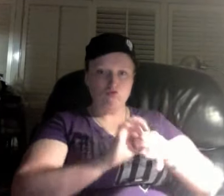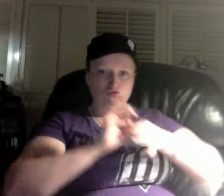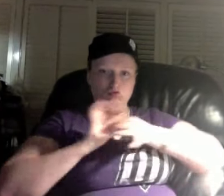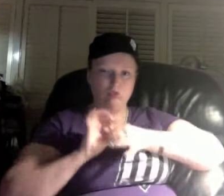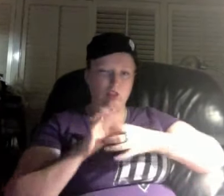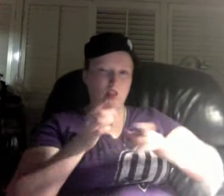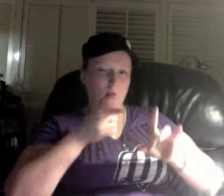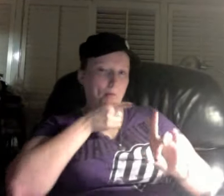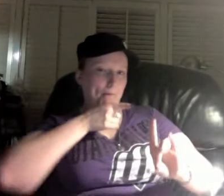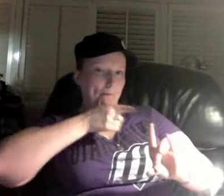to heaven is faith.